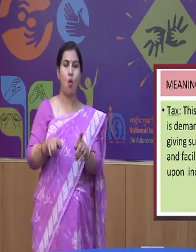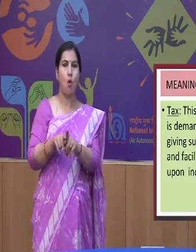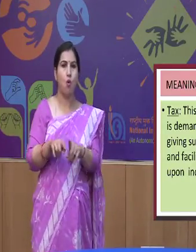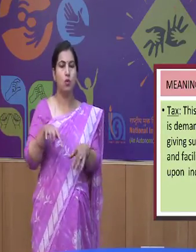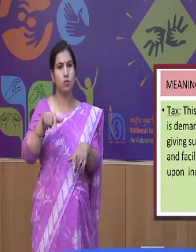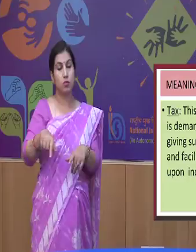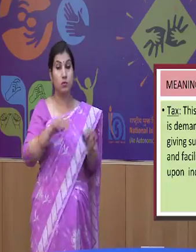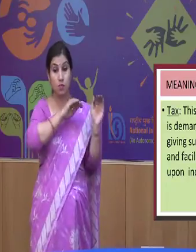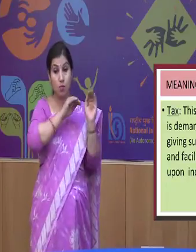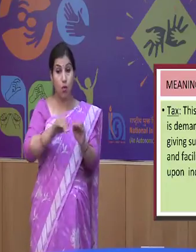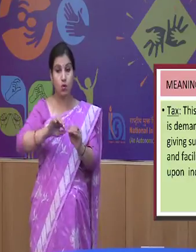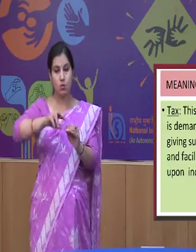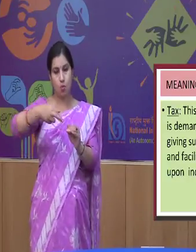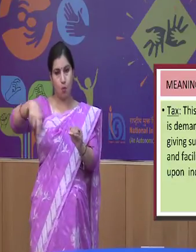certain services and facilities.